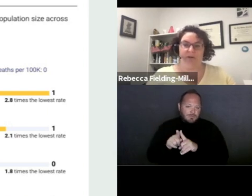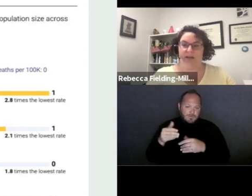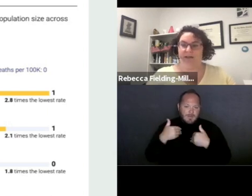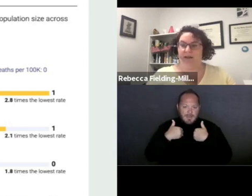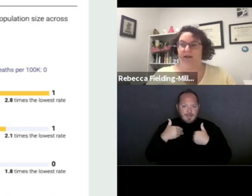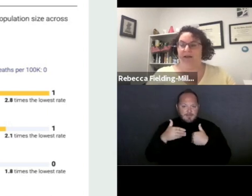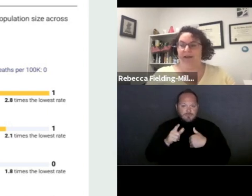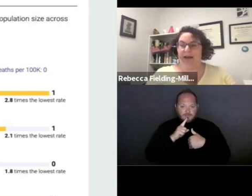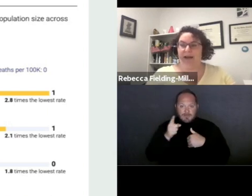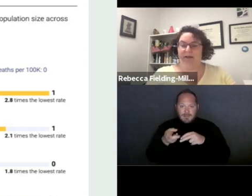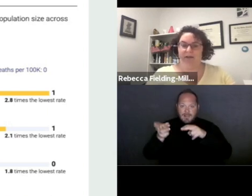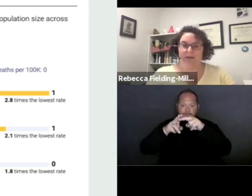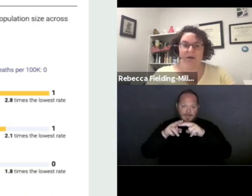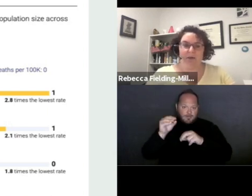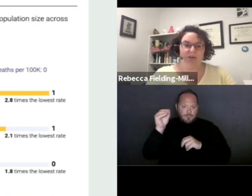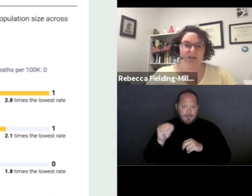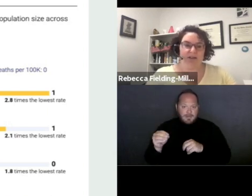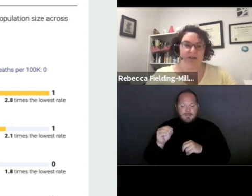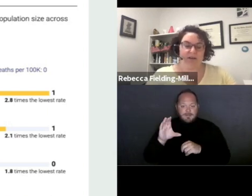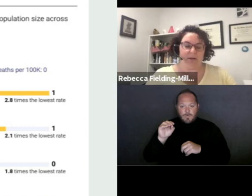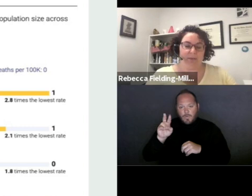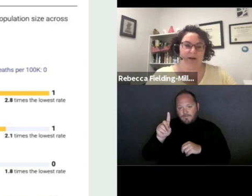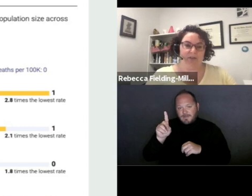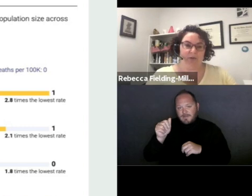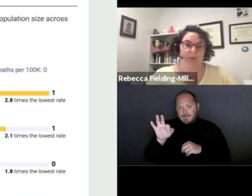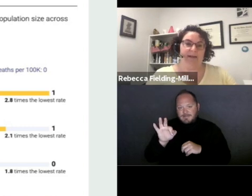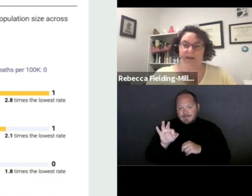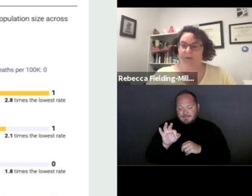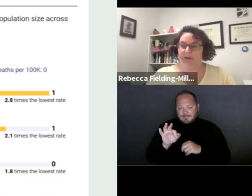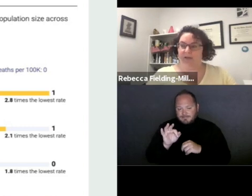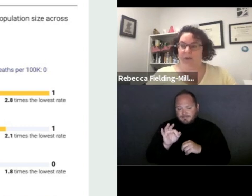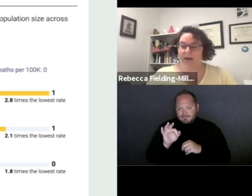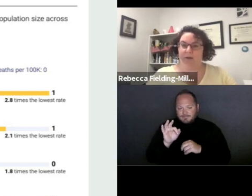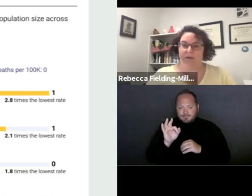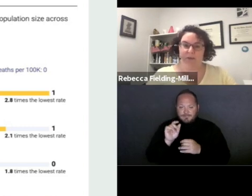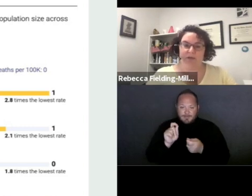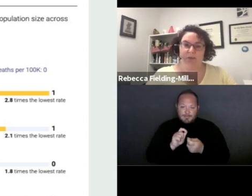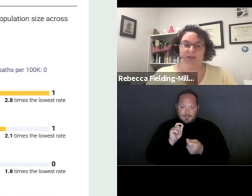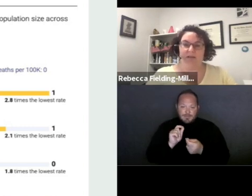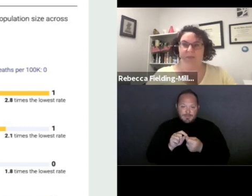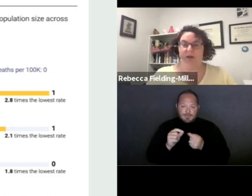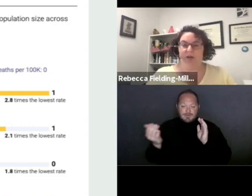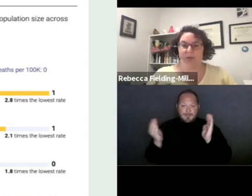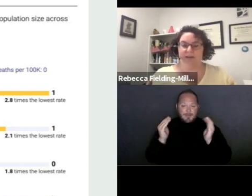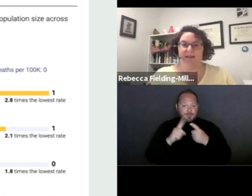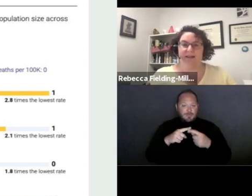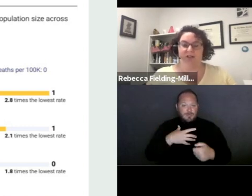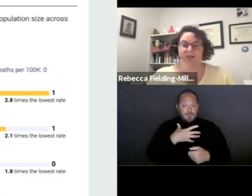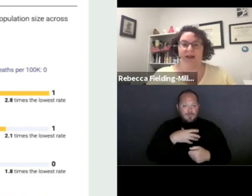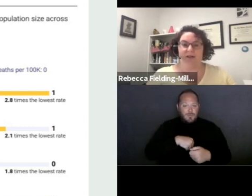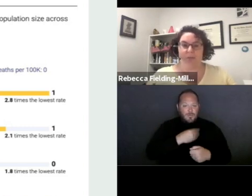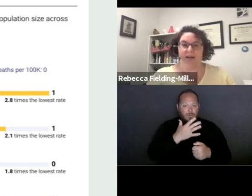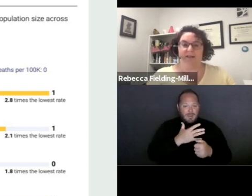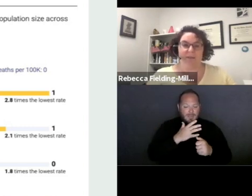of COVID-19. And, you know, in particular, compared to white Californians who had among the lowest rates. So we see